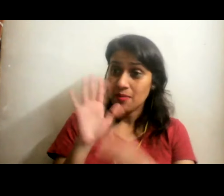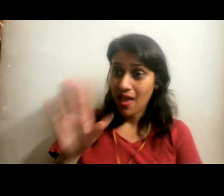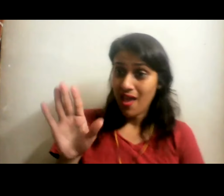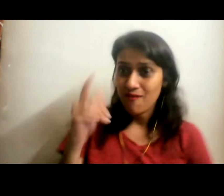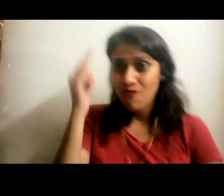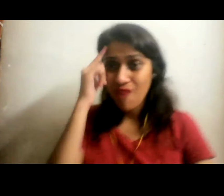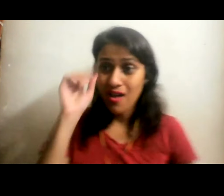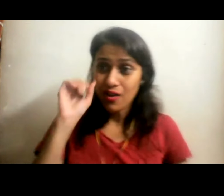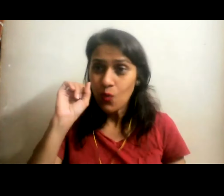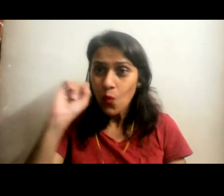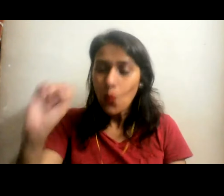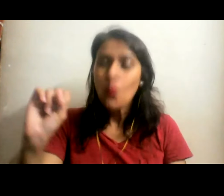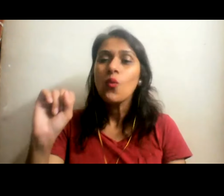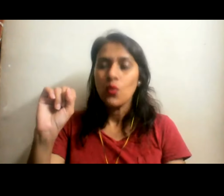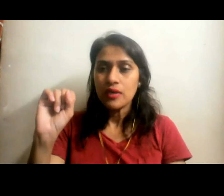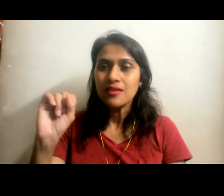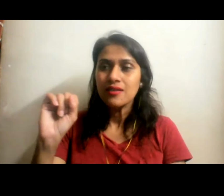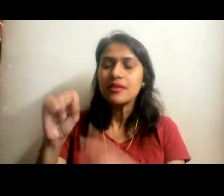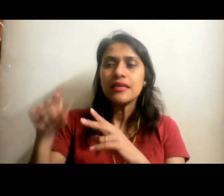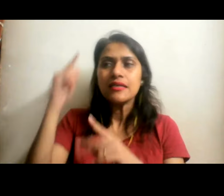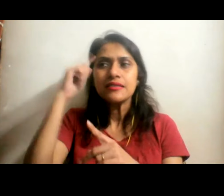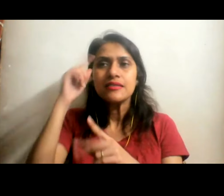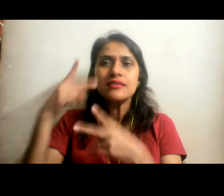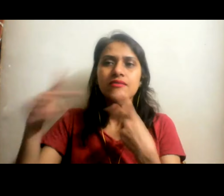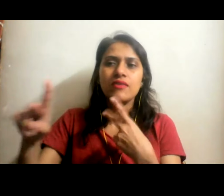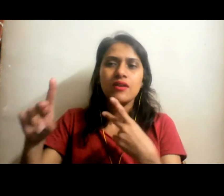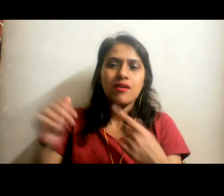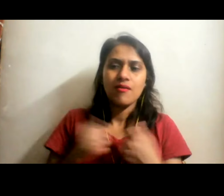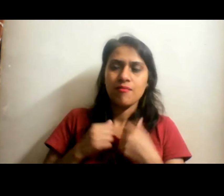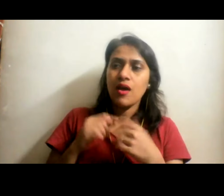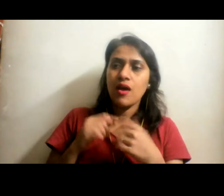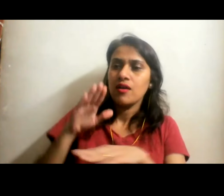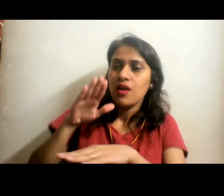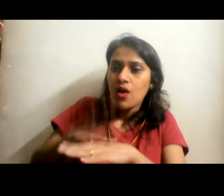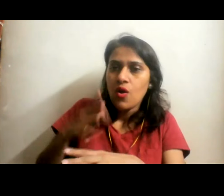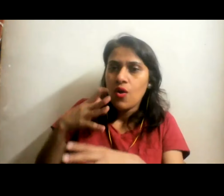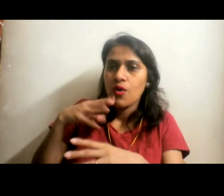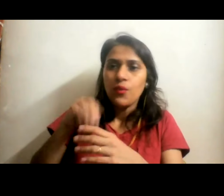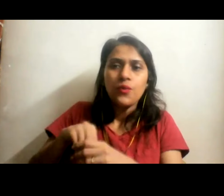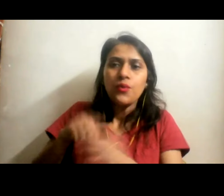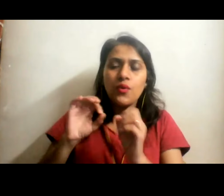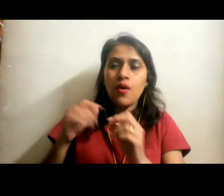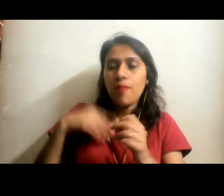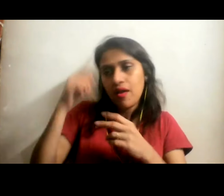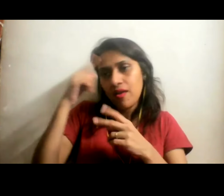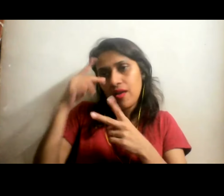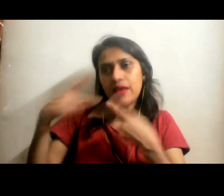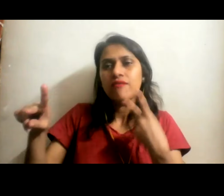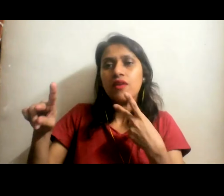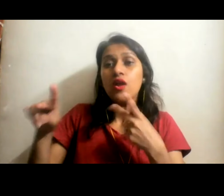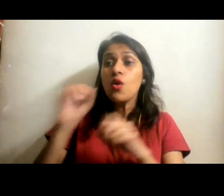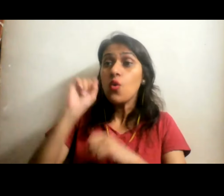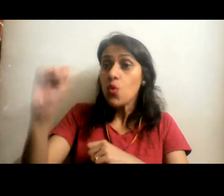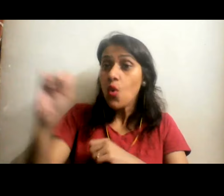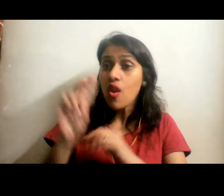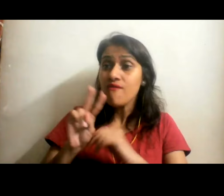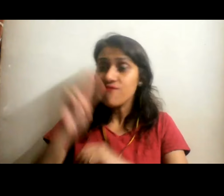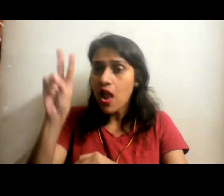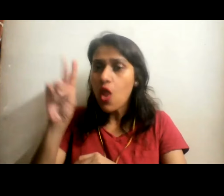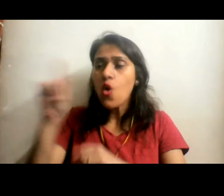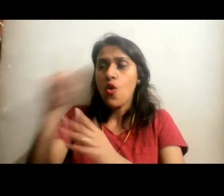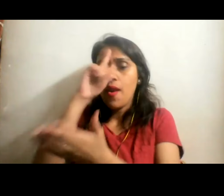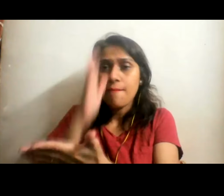that certain condition. Okay, so as I said, as I was mentioning, that your values, your own beliefs, your